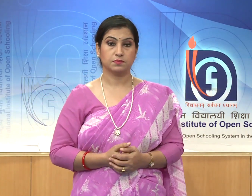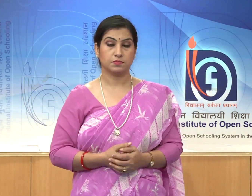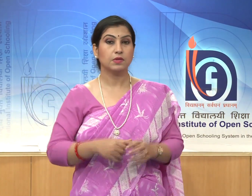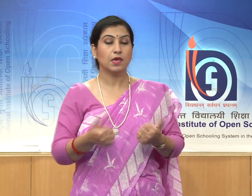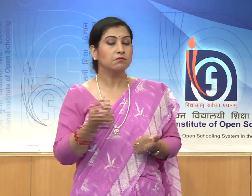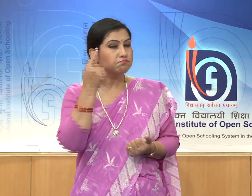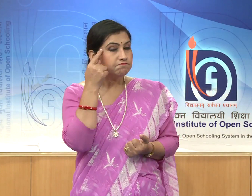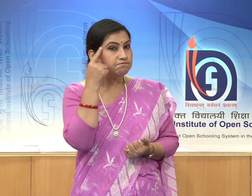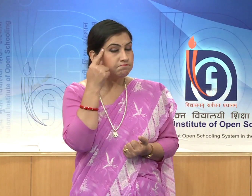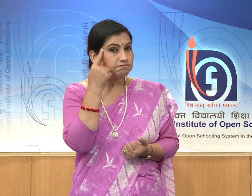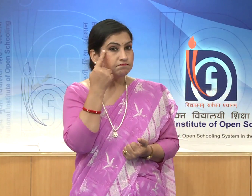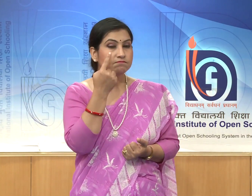will be able to